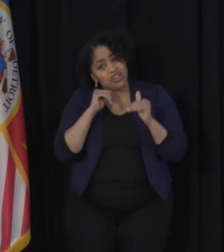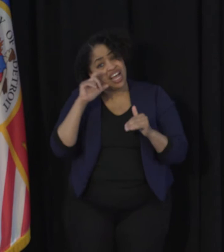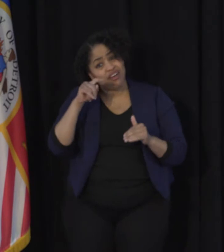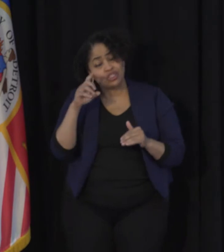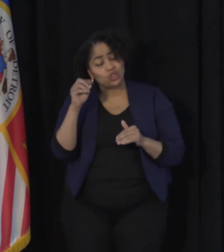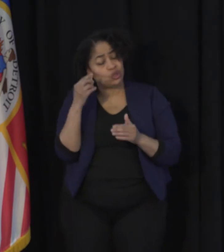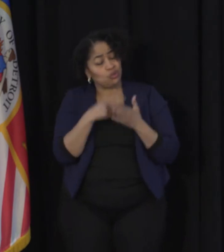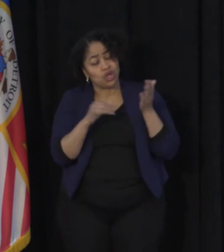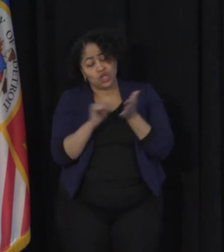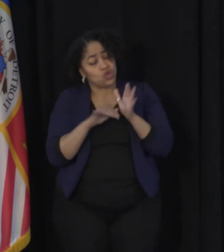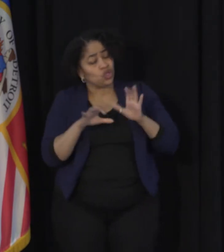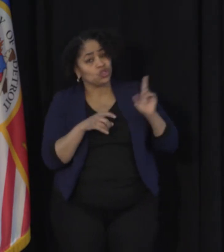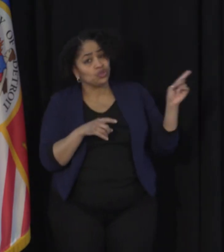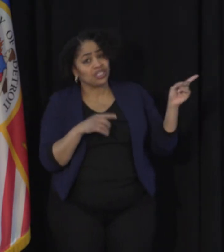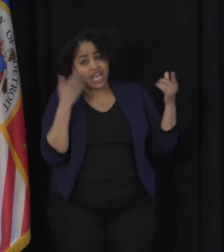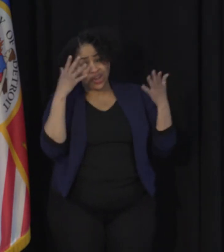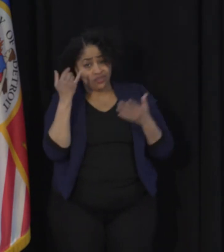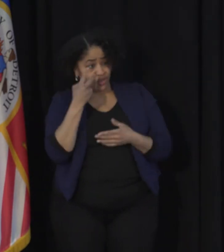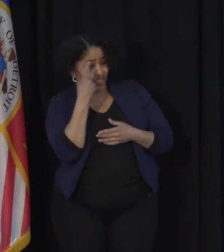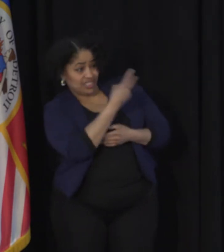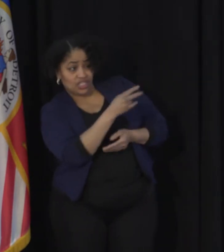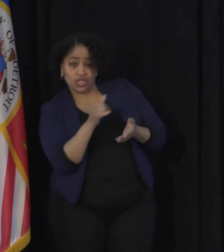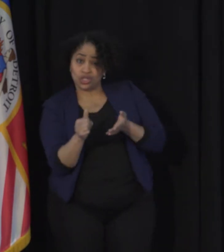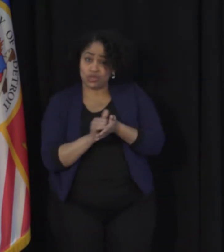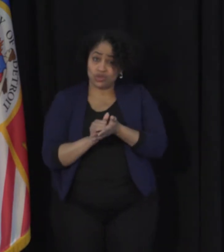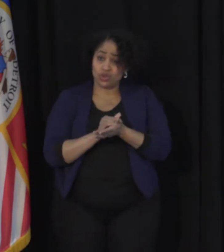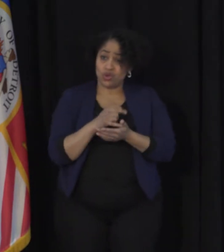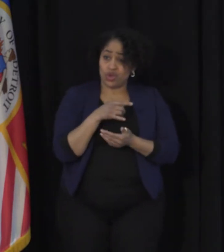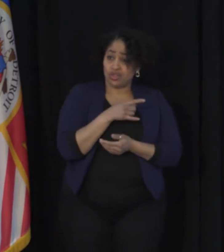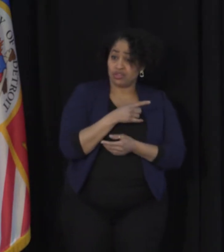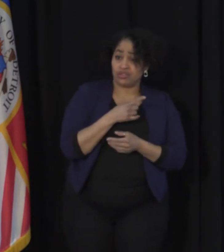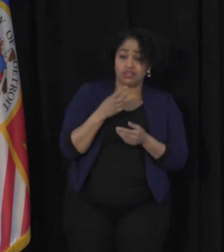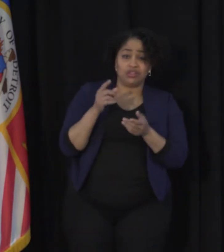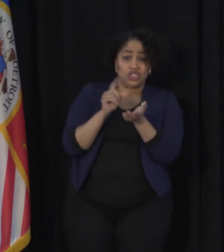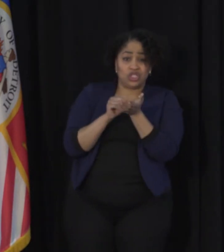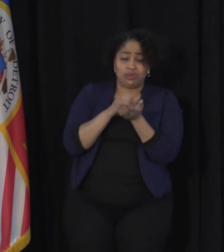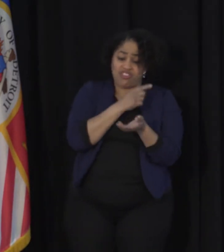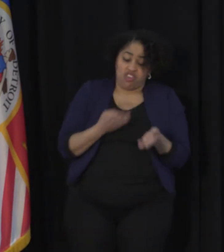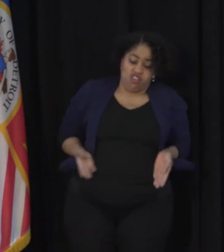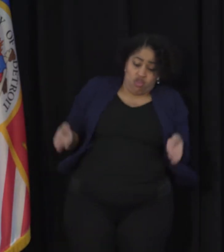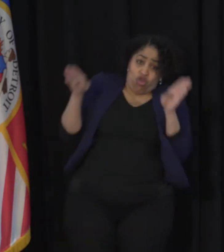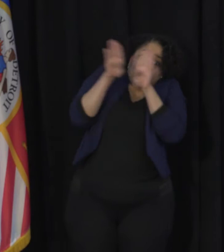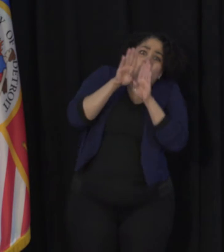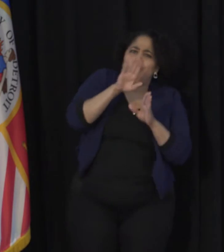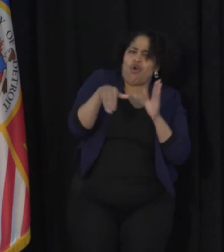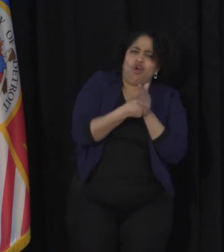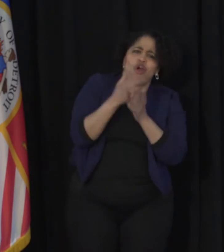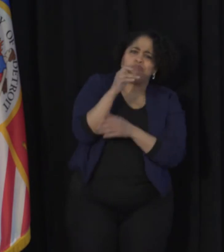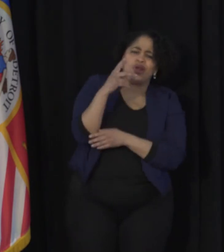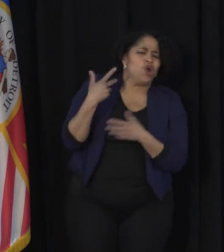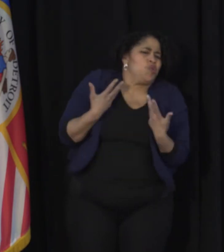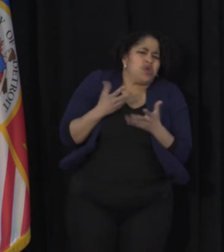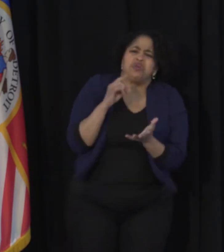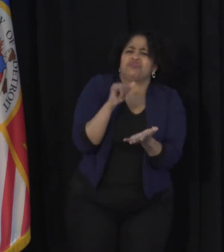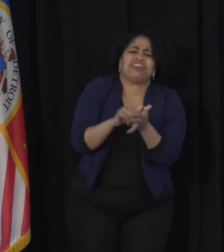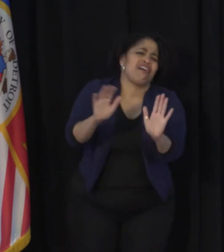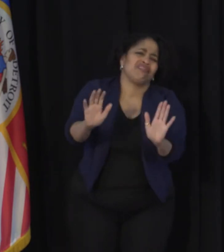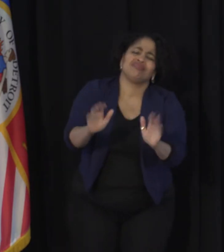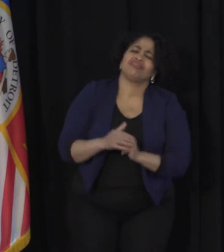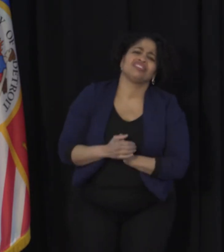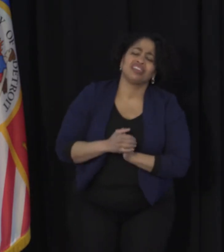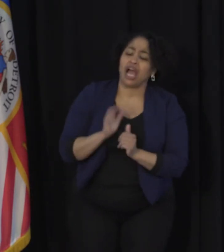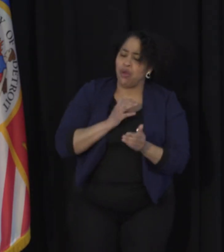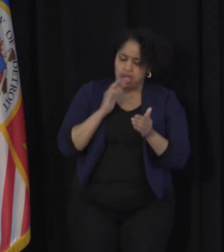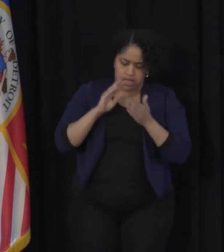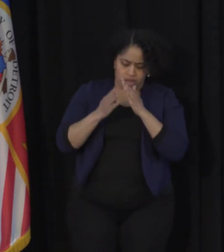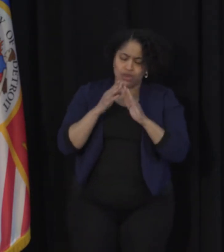doing. New York, I don't know if anyone has seen the papers with regards to them closing their parks. We hope to not have to do that. Our